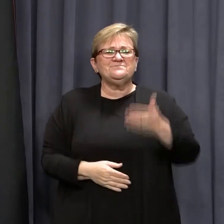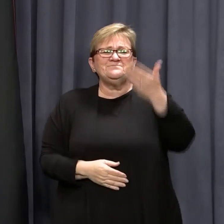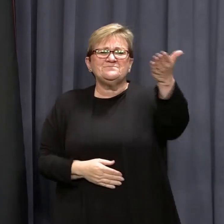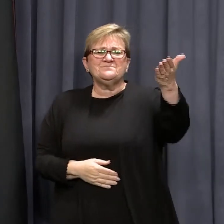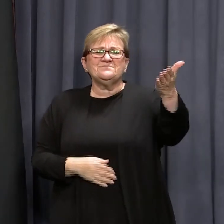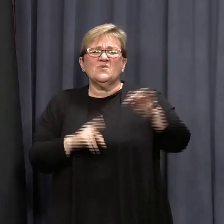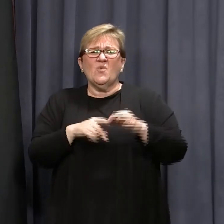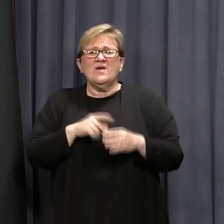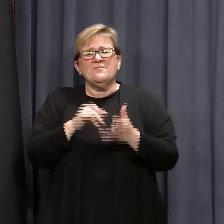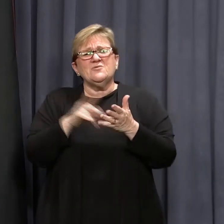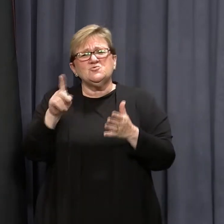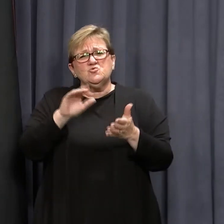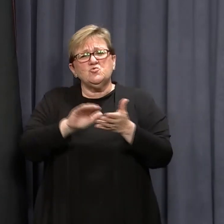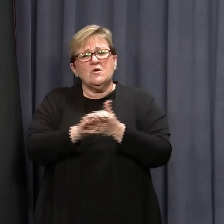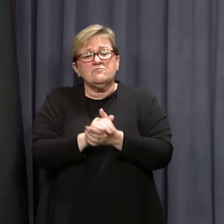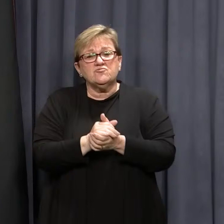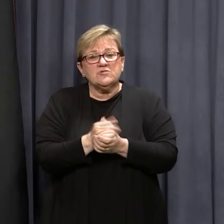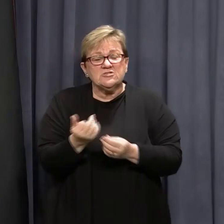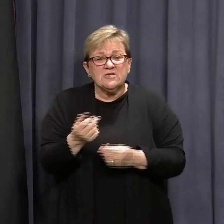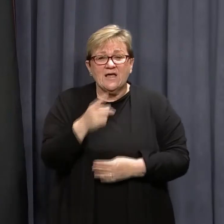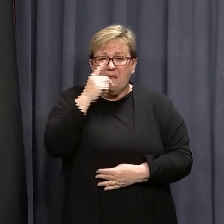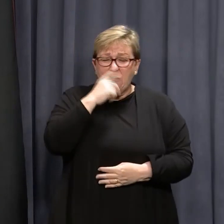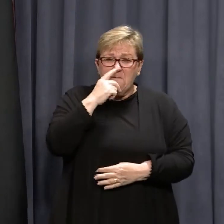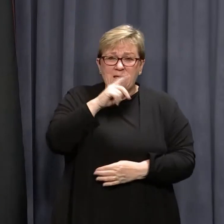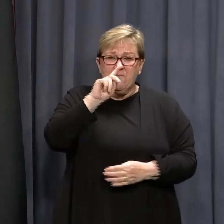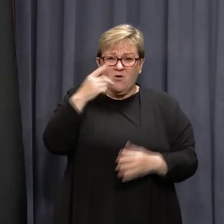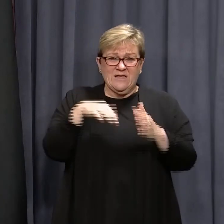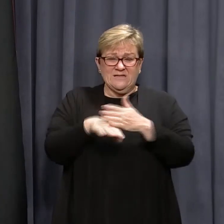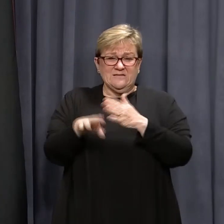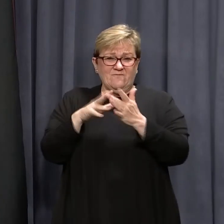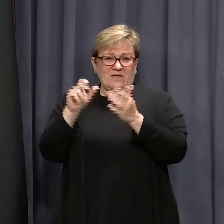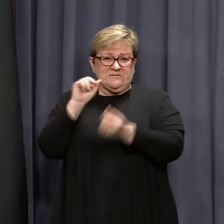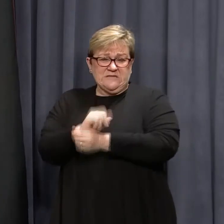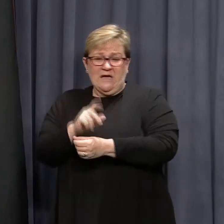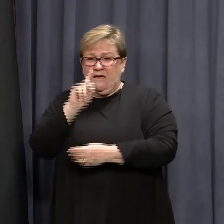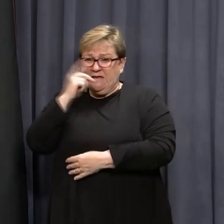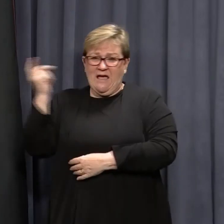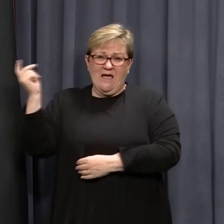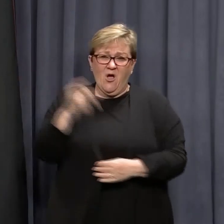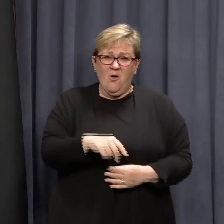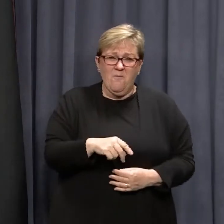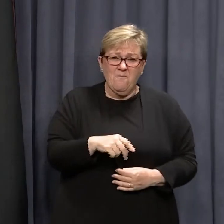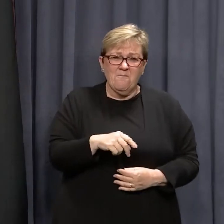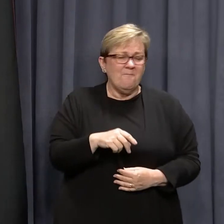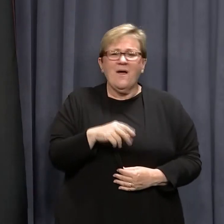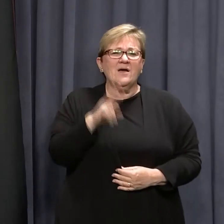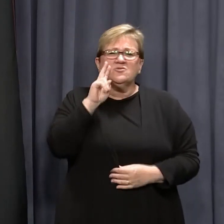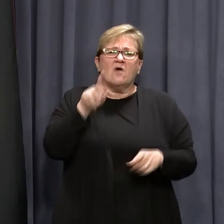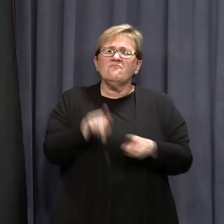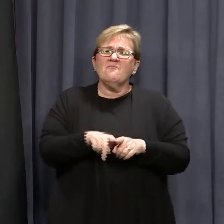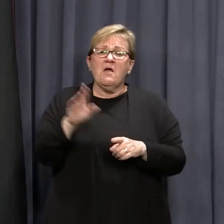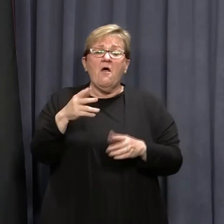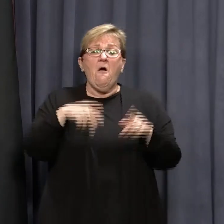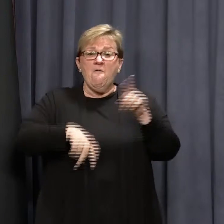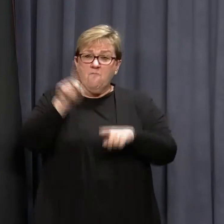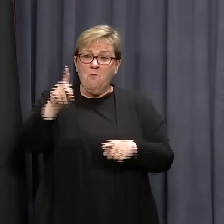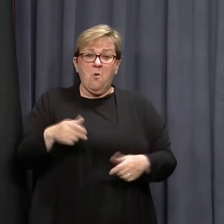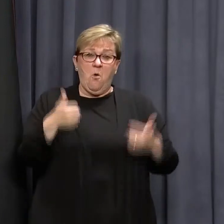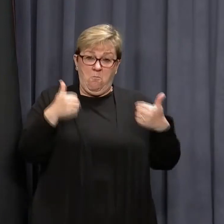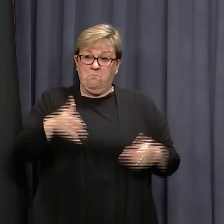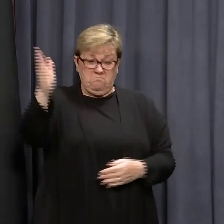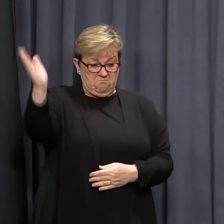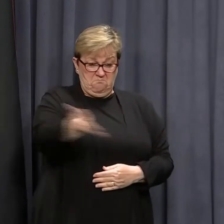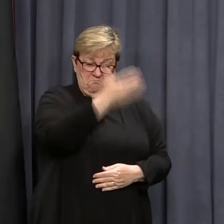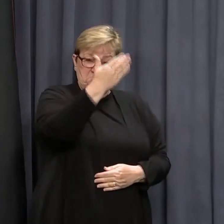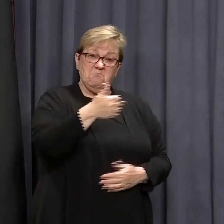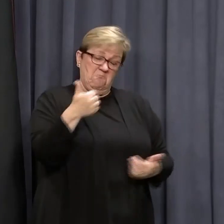for the general public who can't come back or struggle to come back, that it looks like double standards? Well,